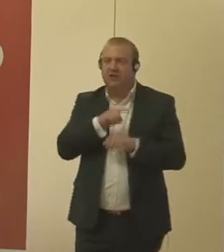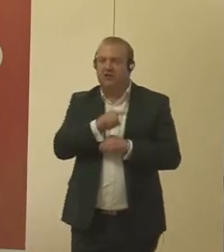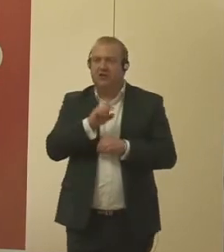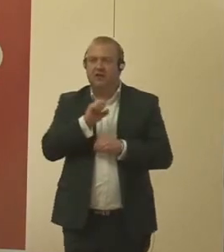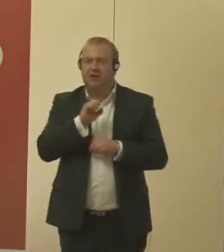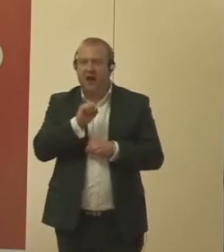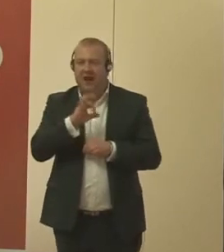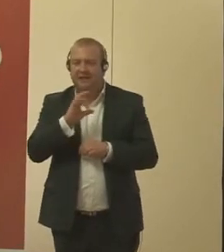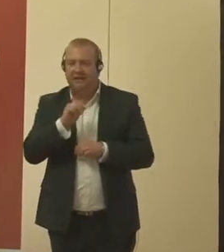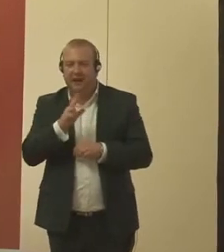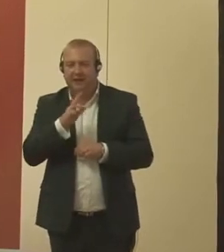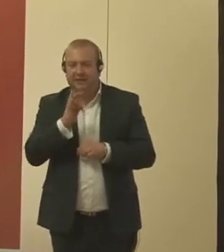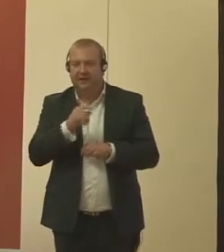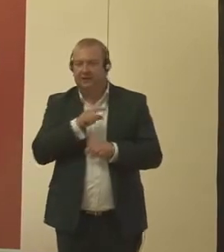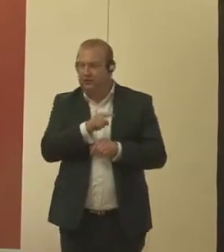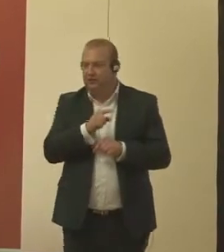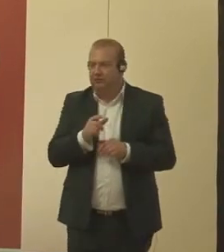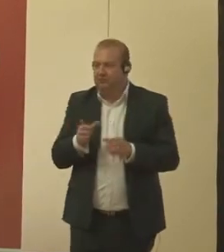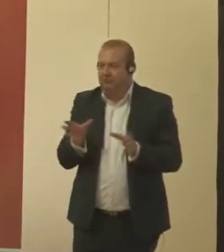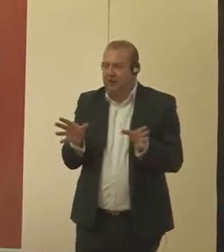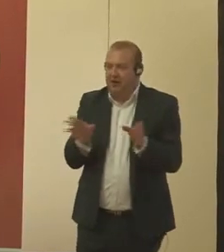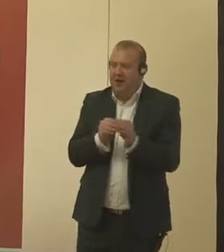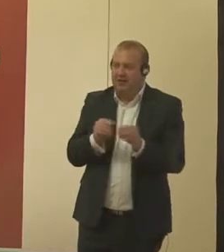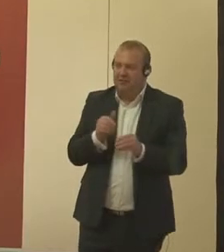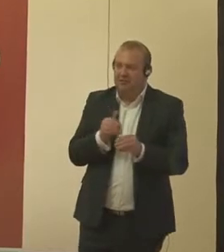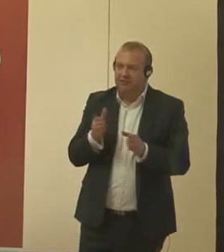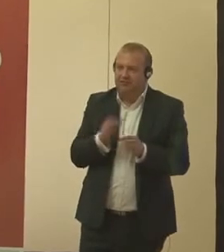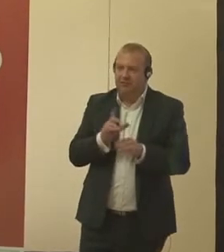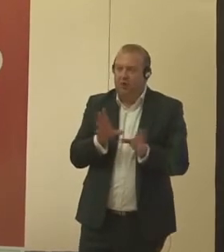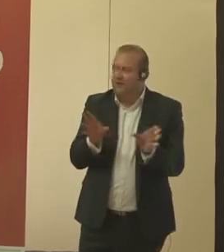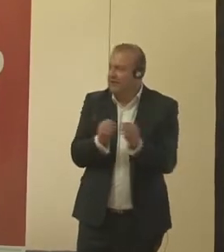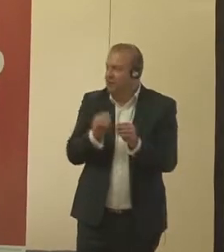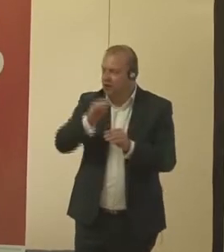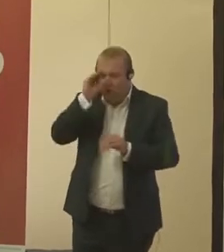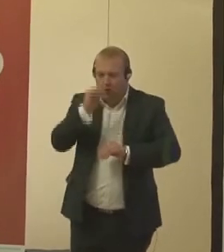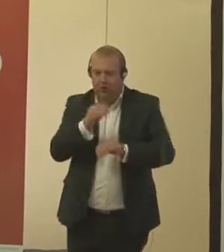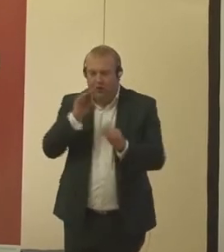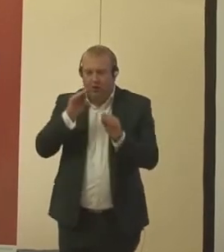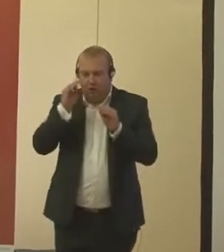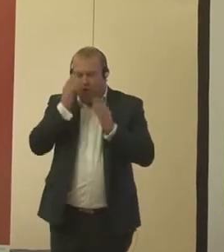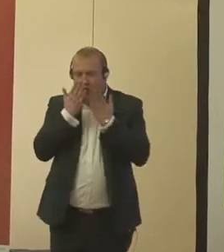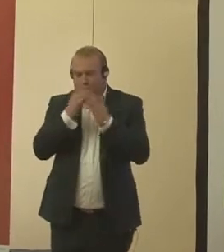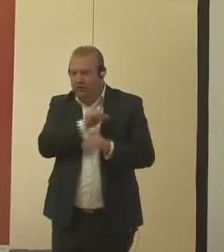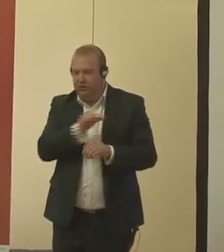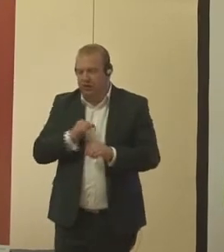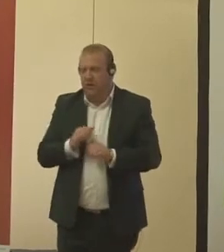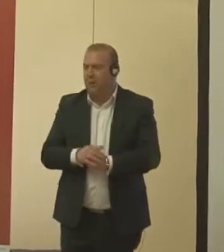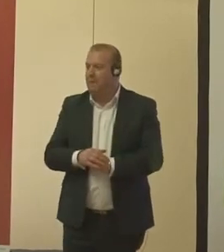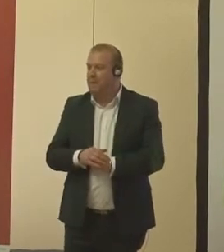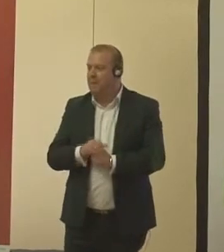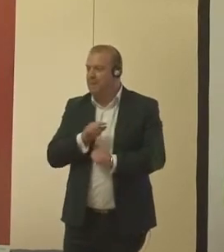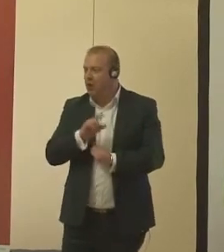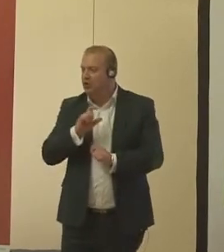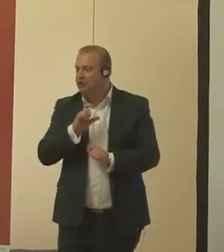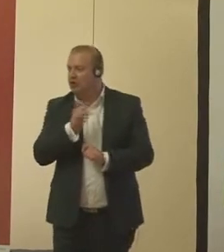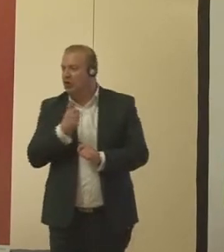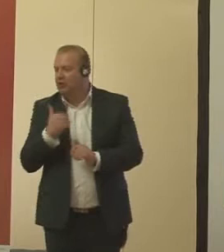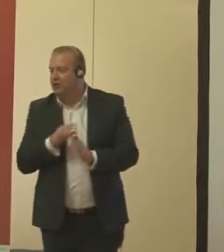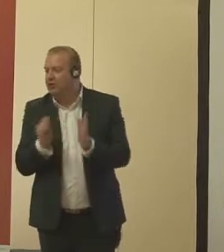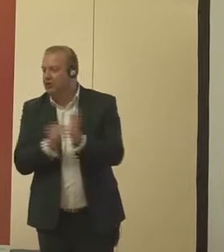educational inclusion. They also allow them, a very important aspect, as will come out later, is